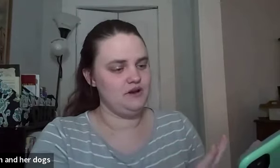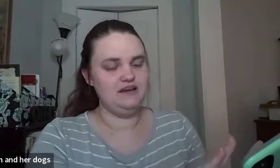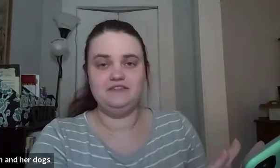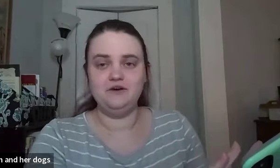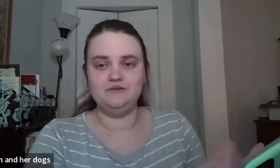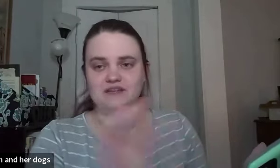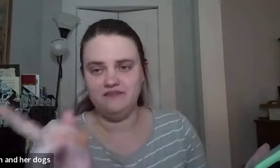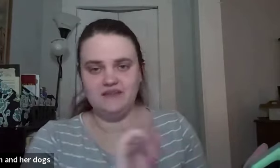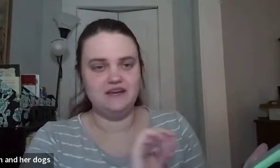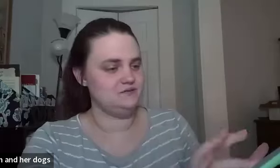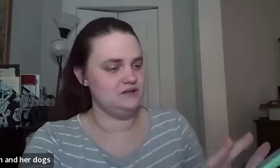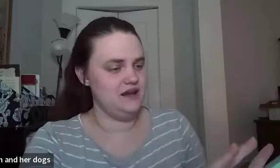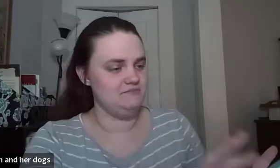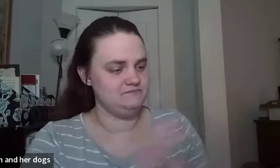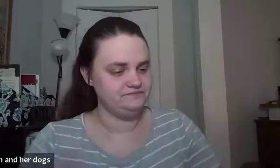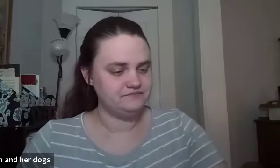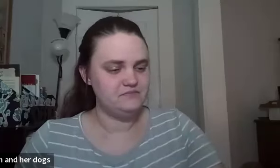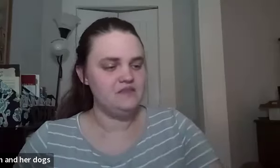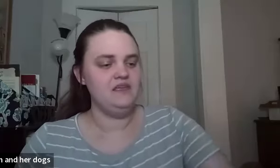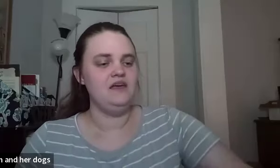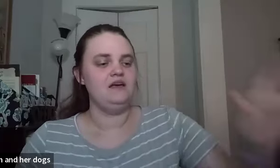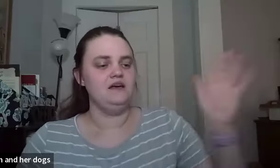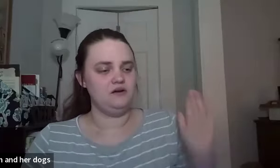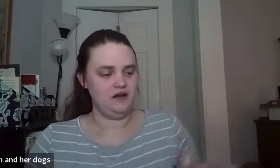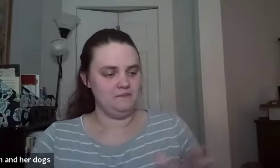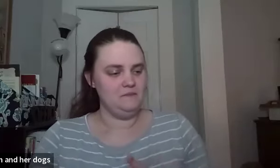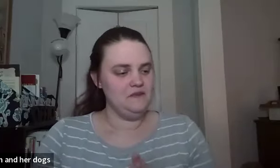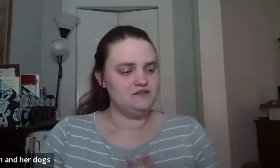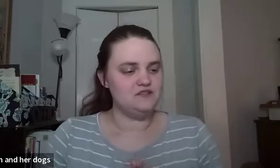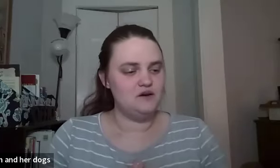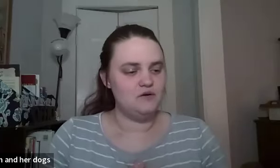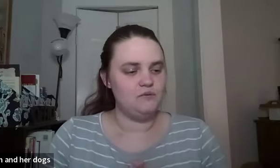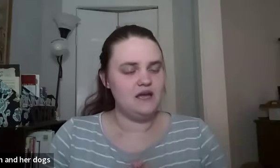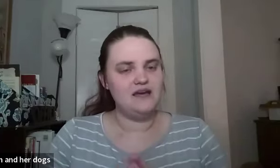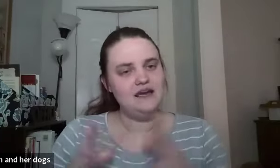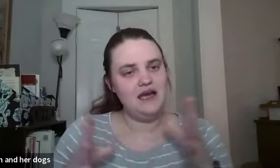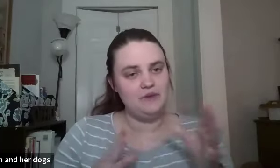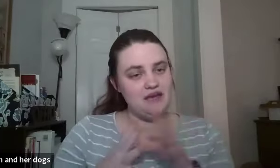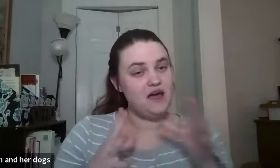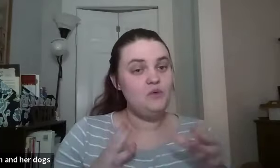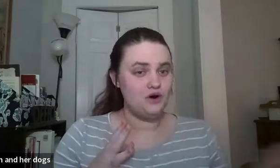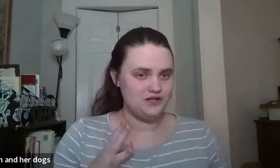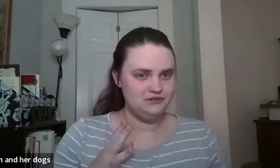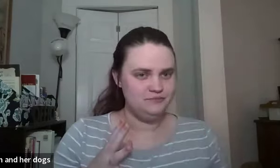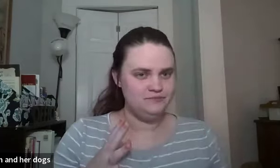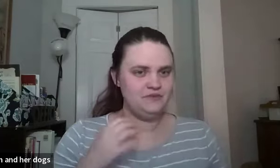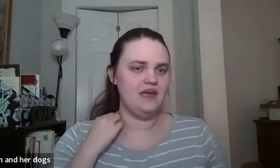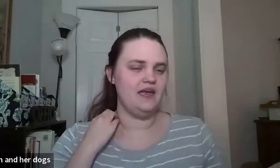going to hit those. And then the next one. Yeah. Okay. So we have how are you? And